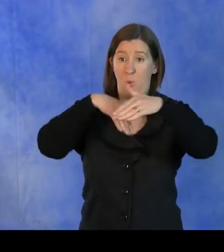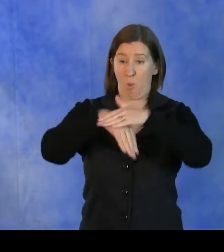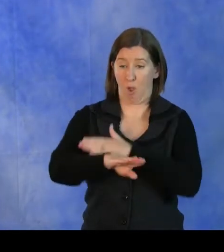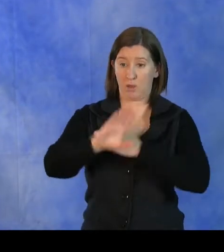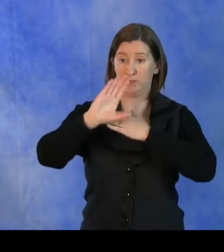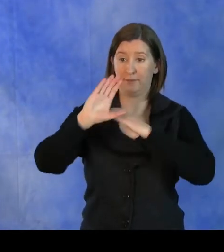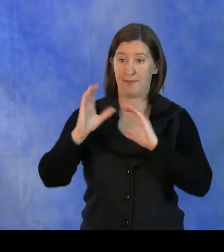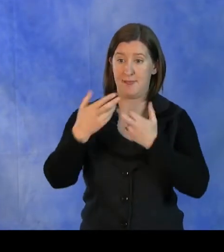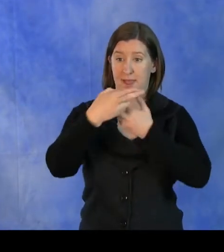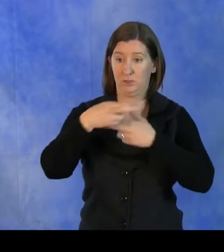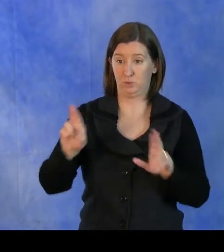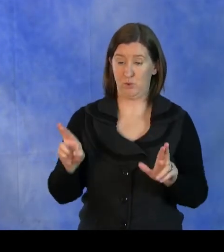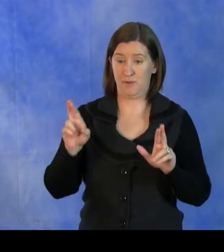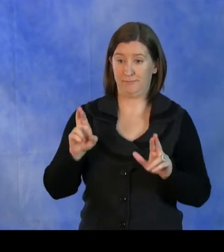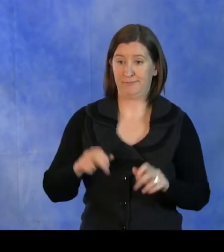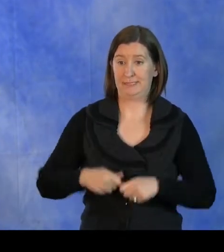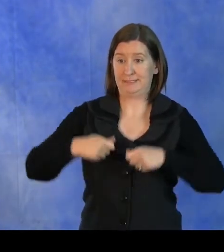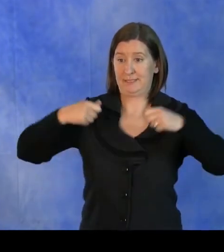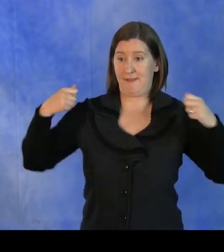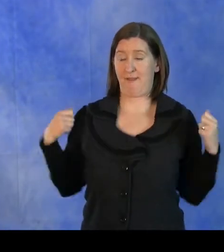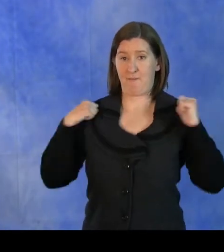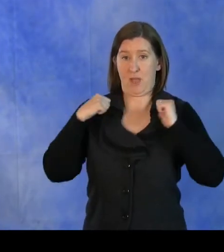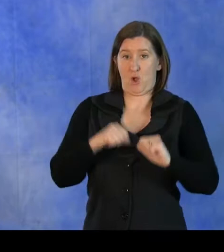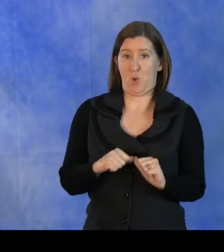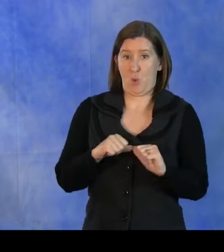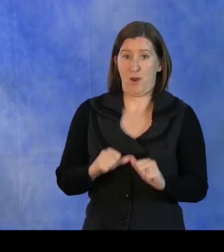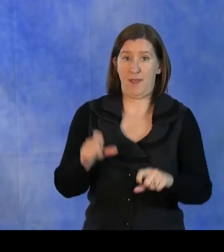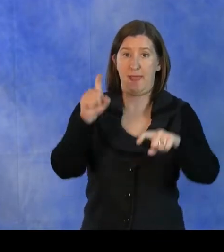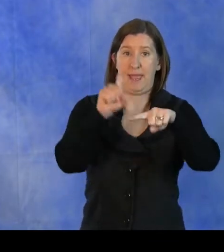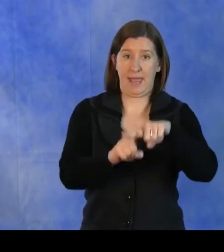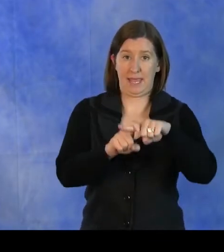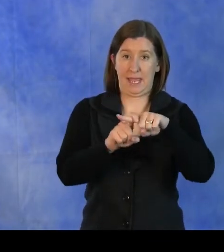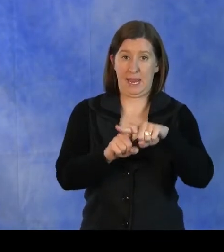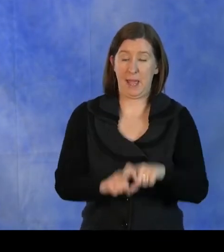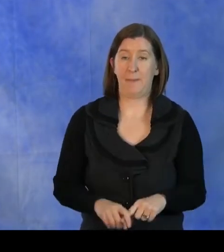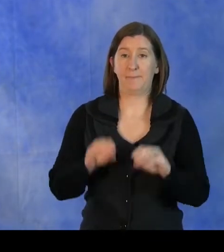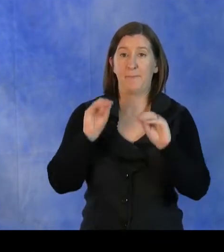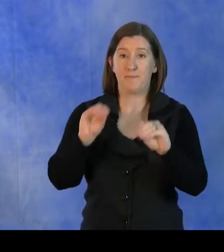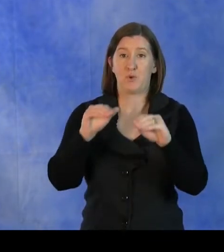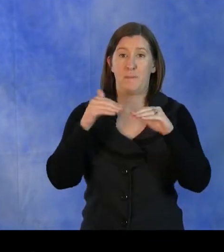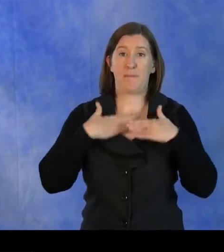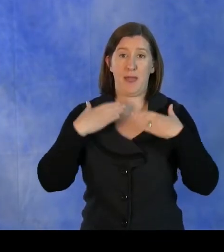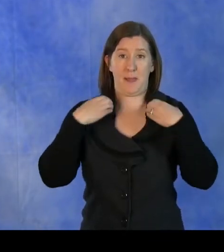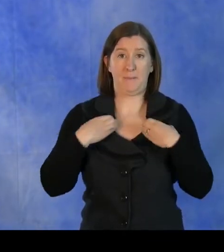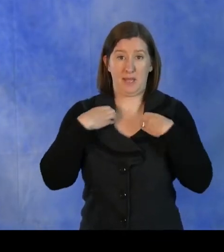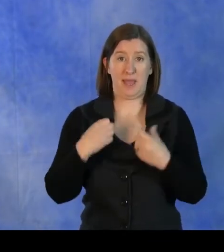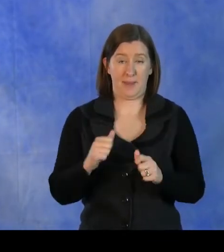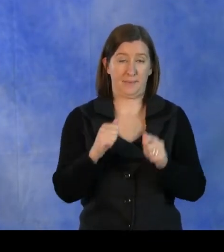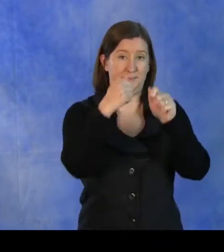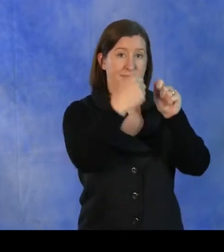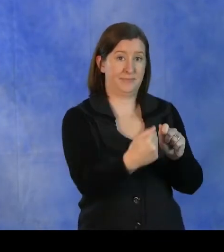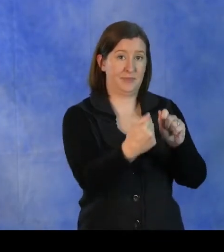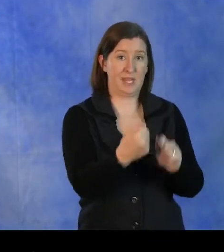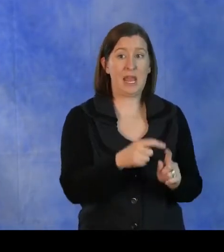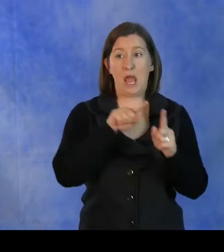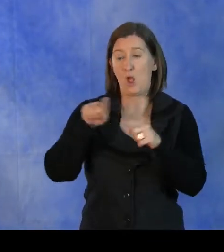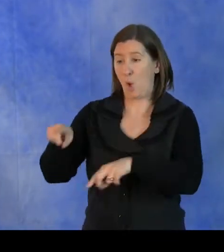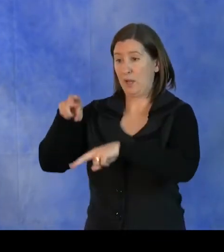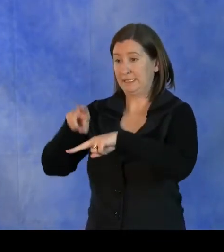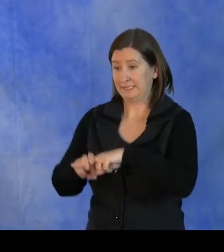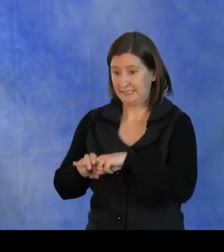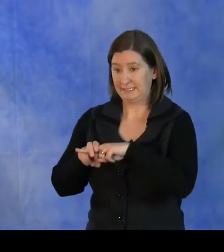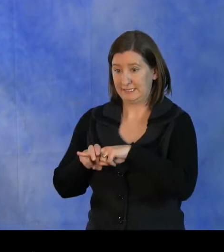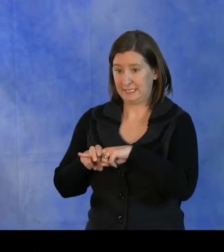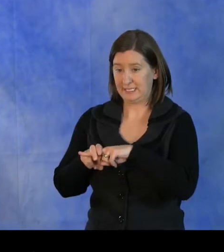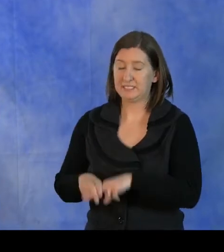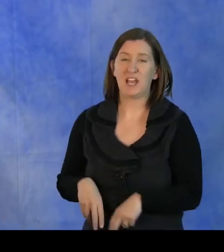like steps, what to do. Like first, I go into the classroom, I take off my coat and I hang